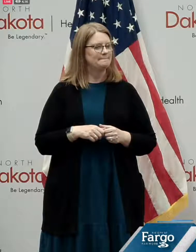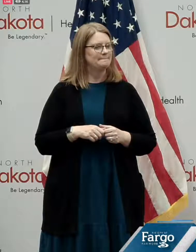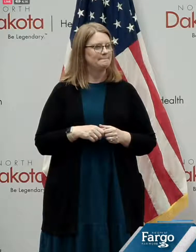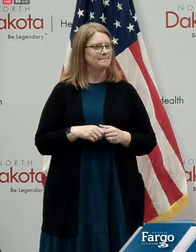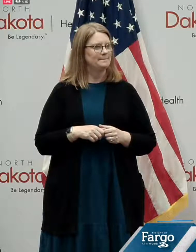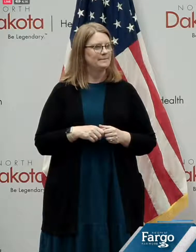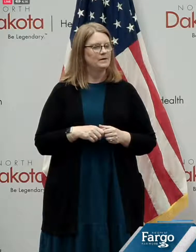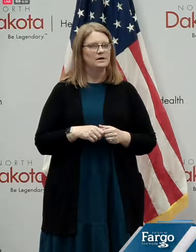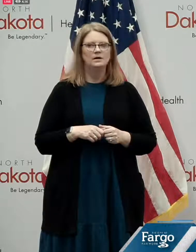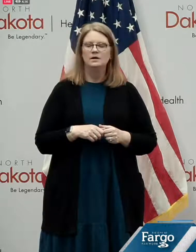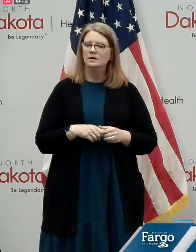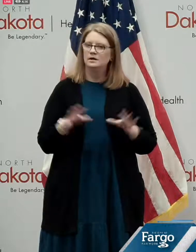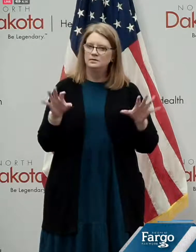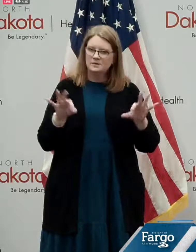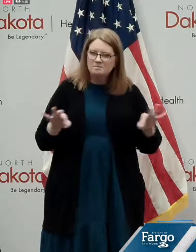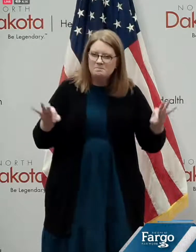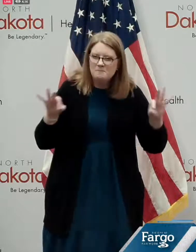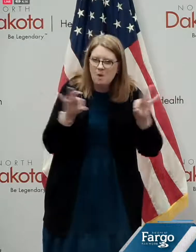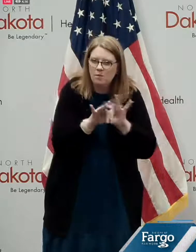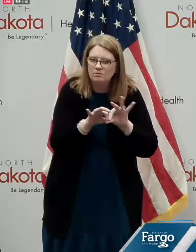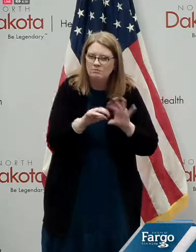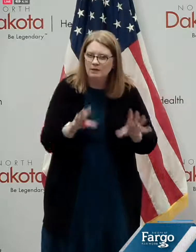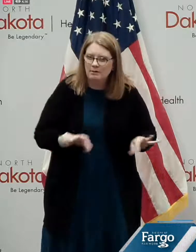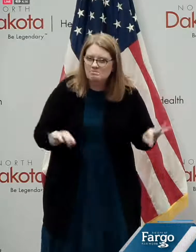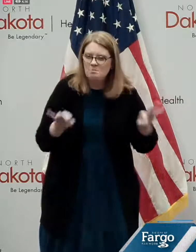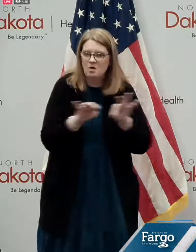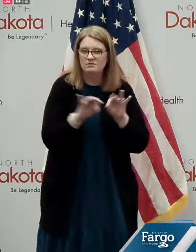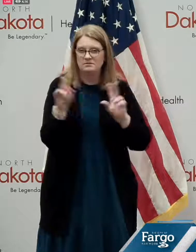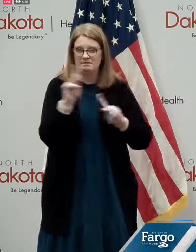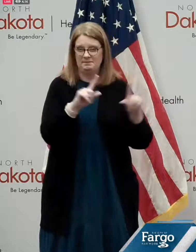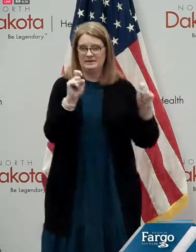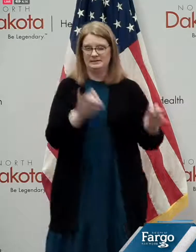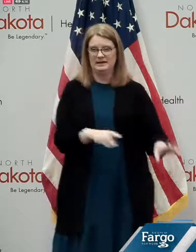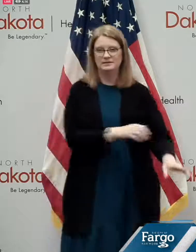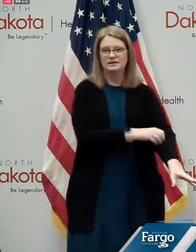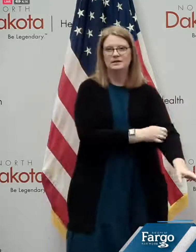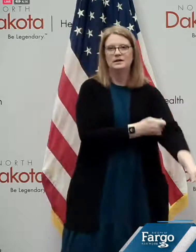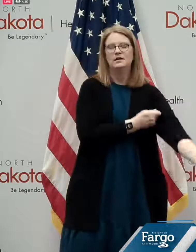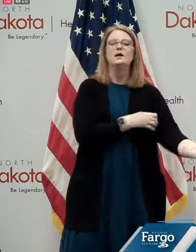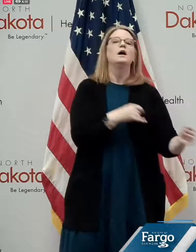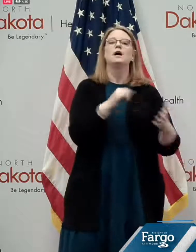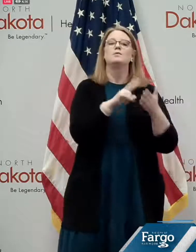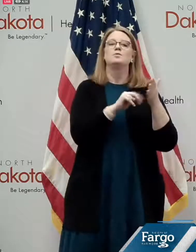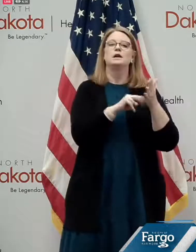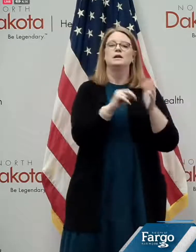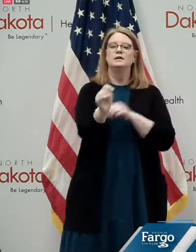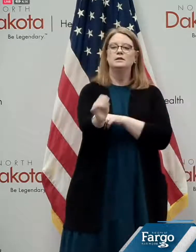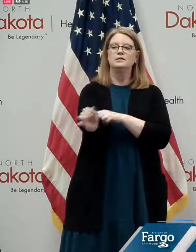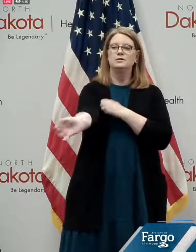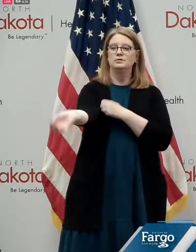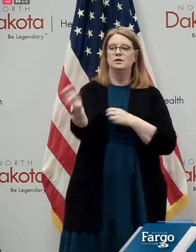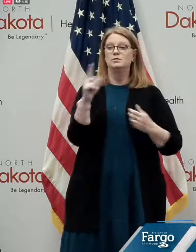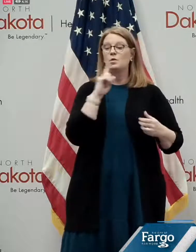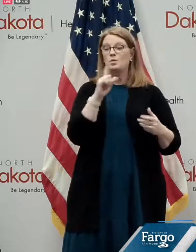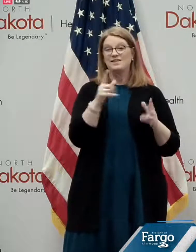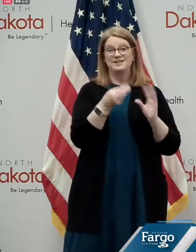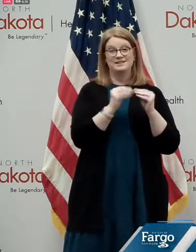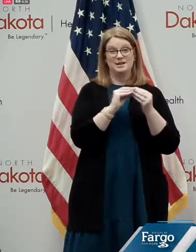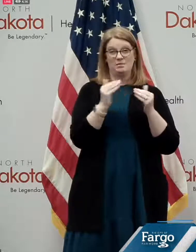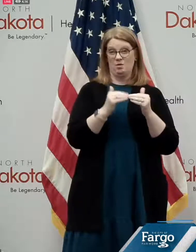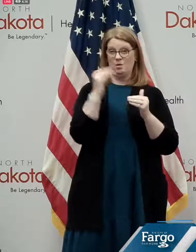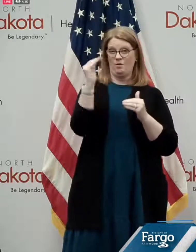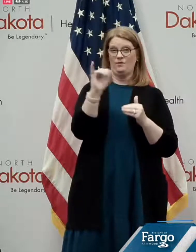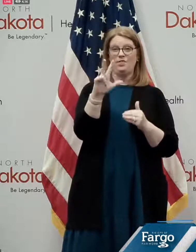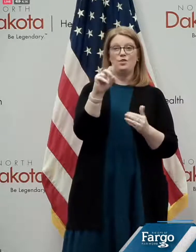it's critical, of course, that people get tested. I mean, one of the things that did happen, I'm reading right here, is that we did have, even though we had these great numbers, over 30,000